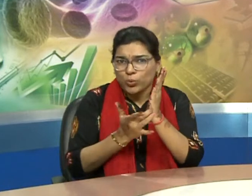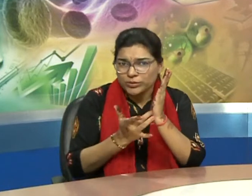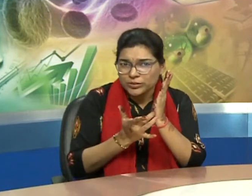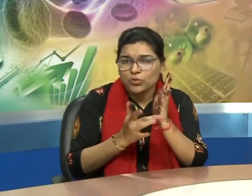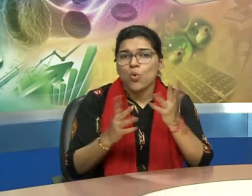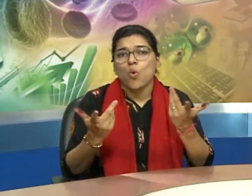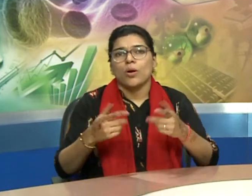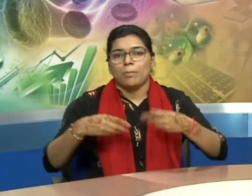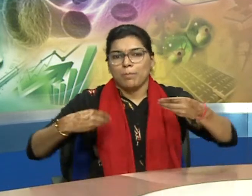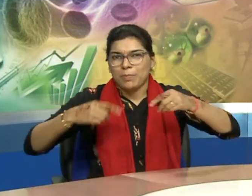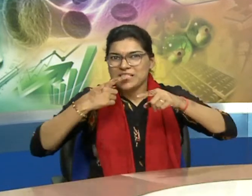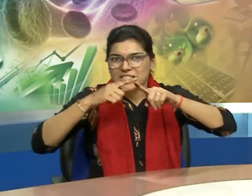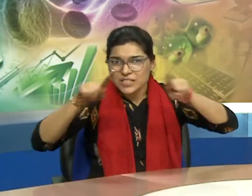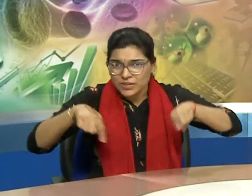user.